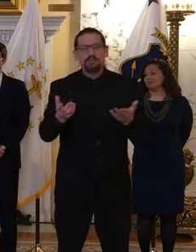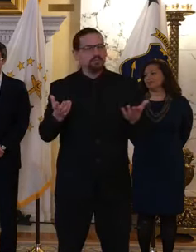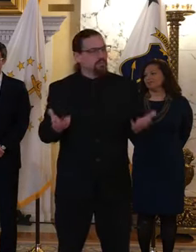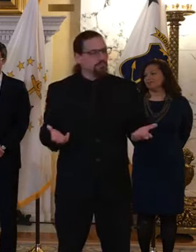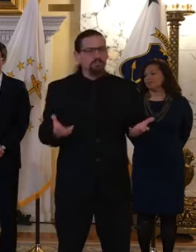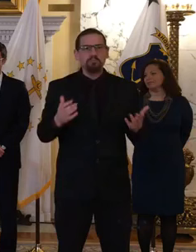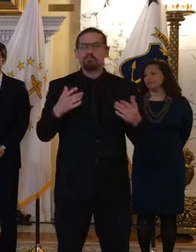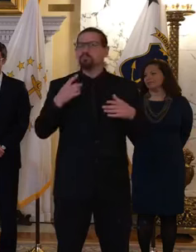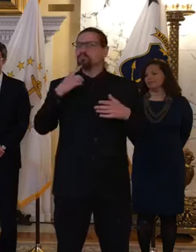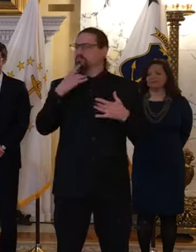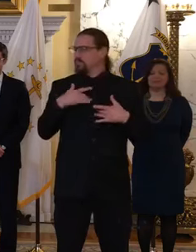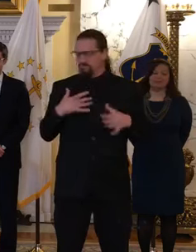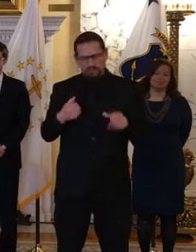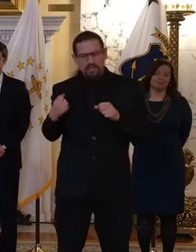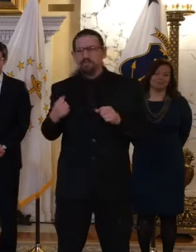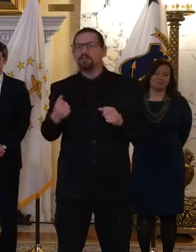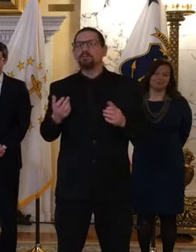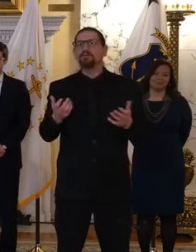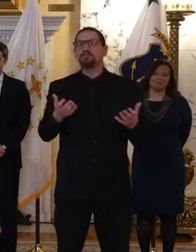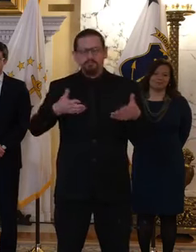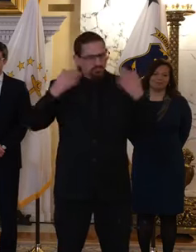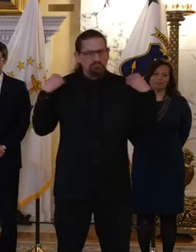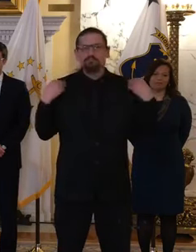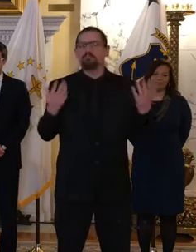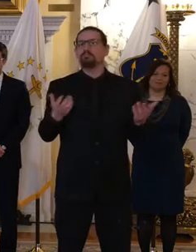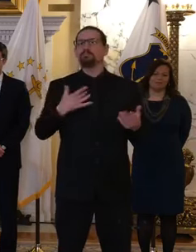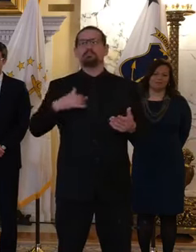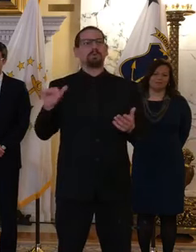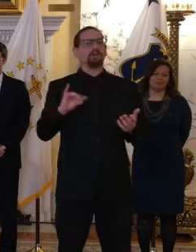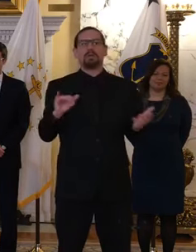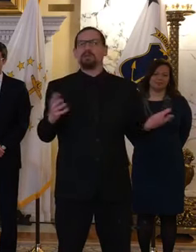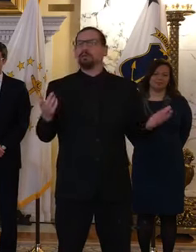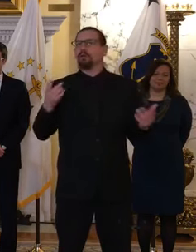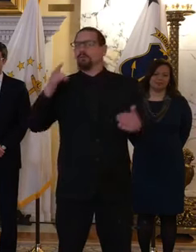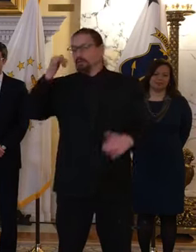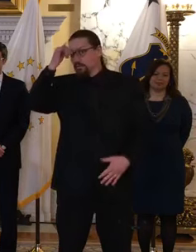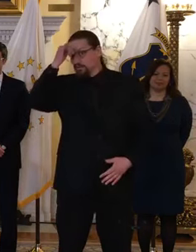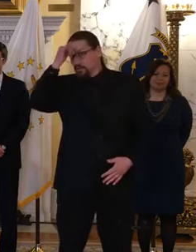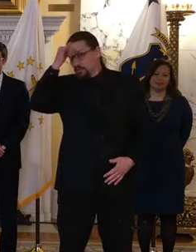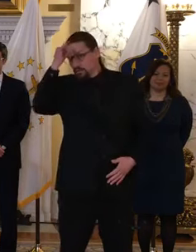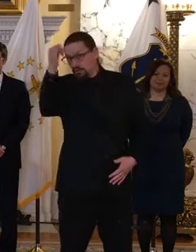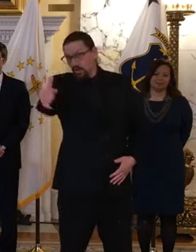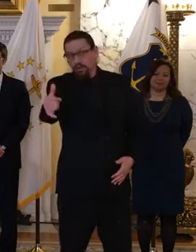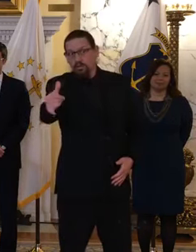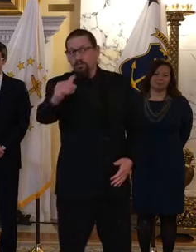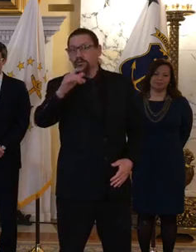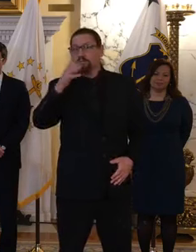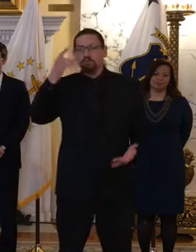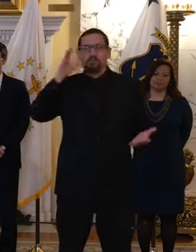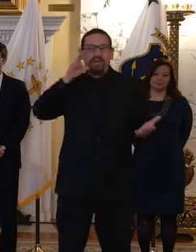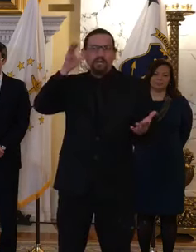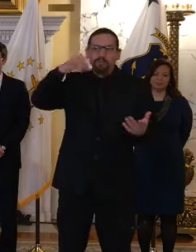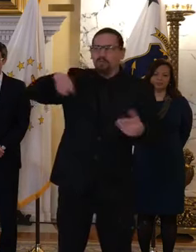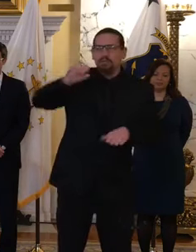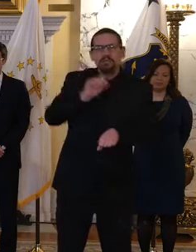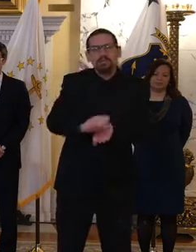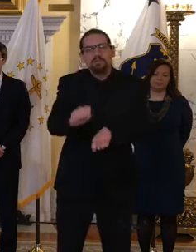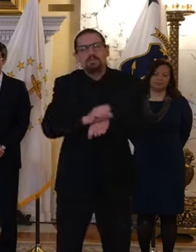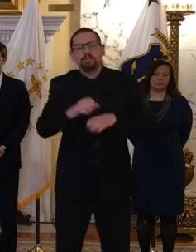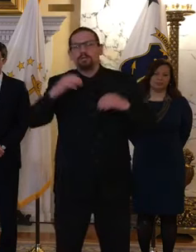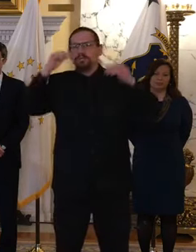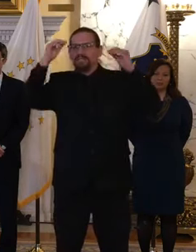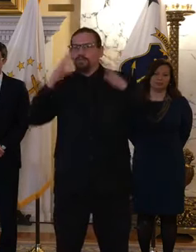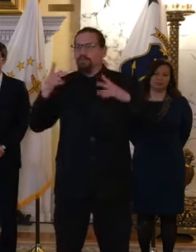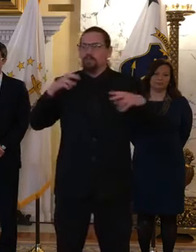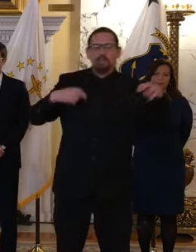probably for every parent and student and teacher out there, it feels like we've been at this a lot longer than just 1 week. So I'd like to